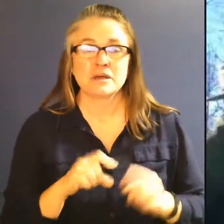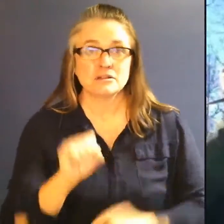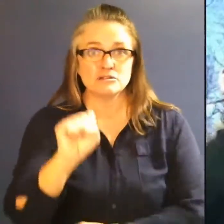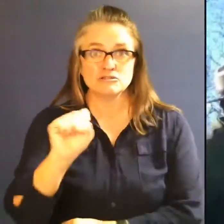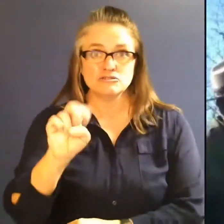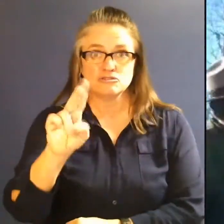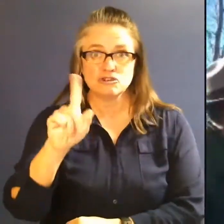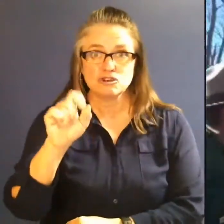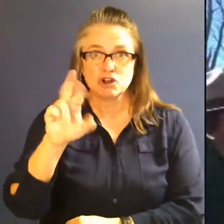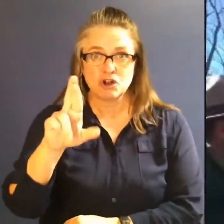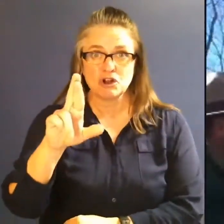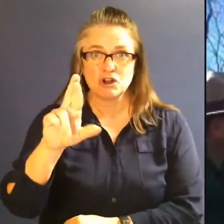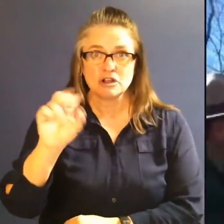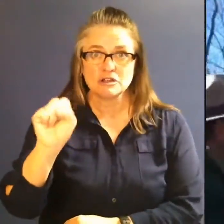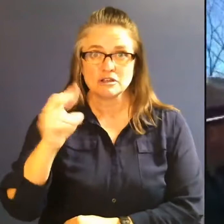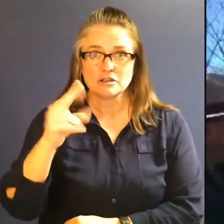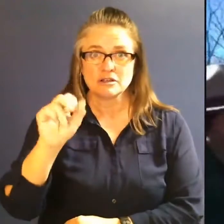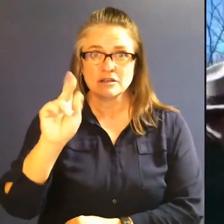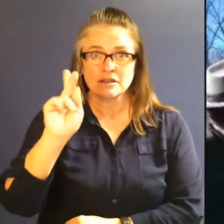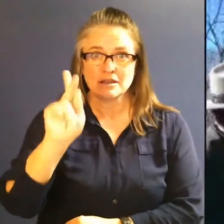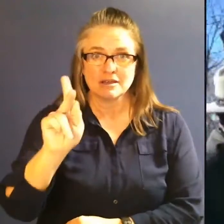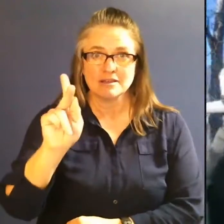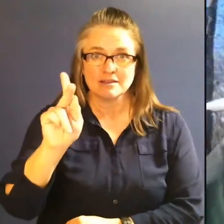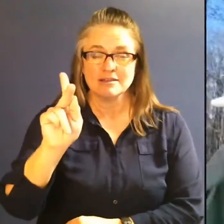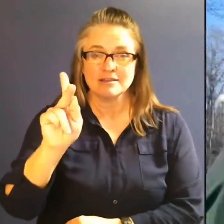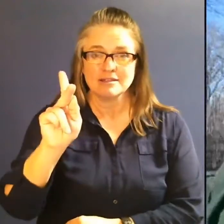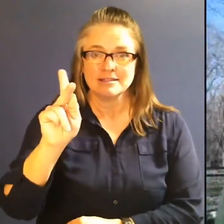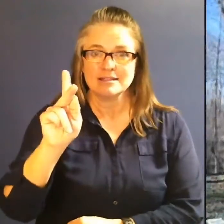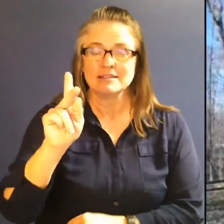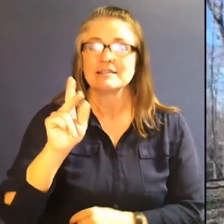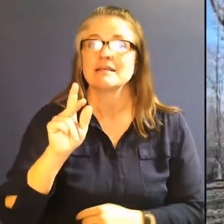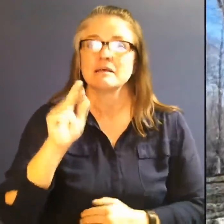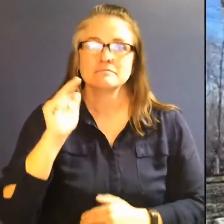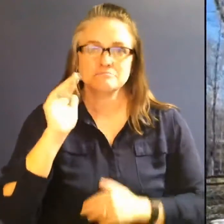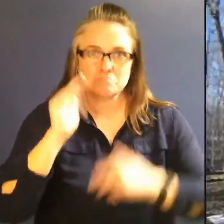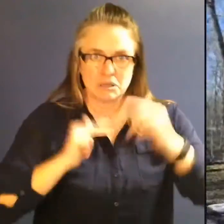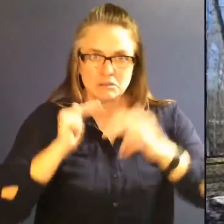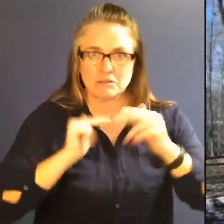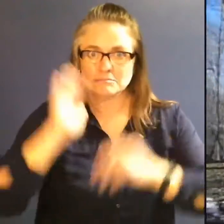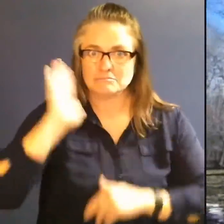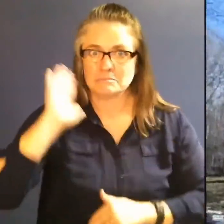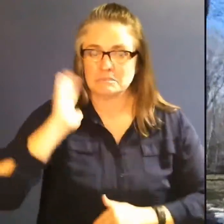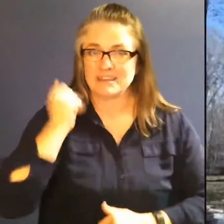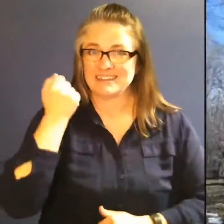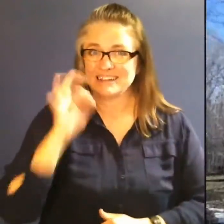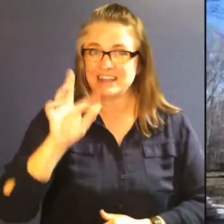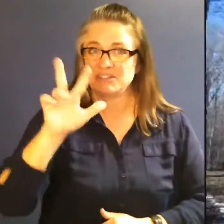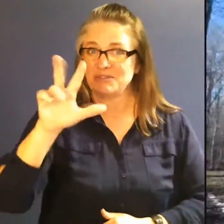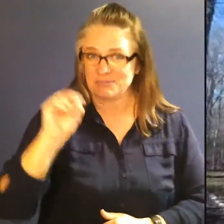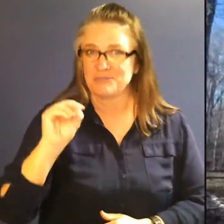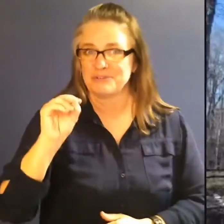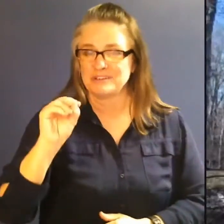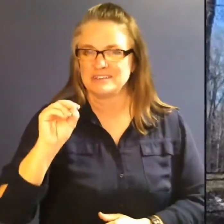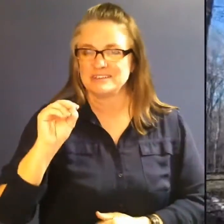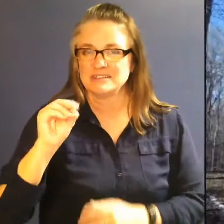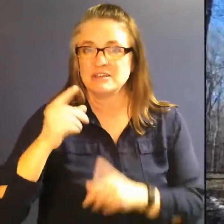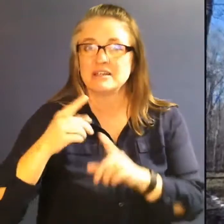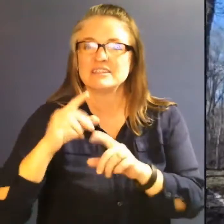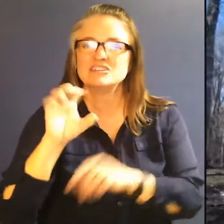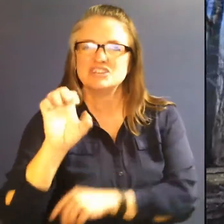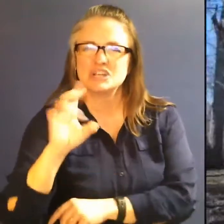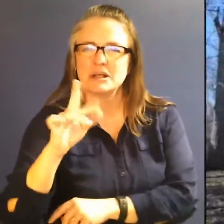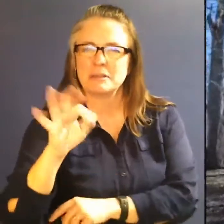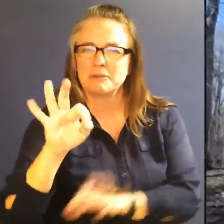right here. The Chellbergs made this. They built this way back in the 30s, and what happened is